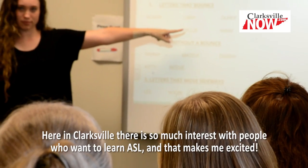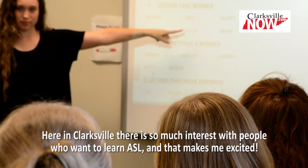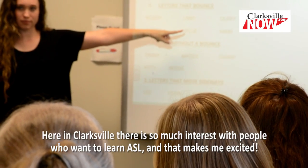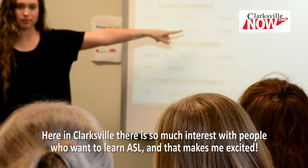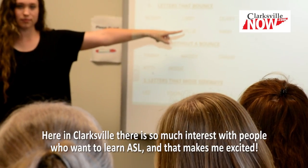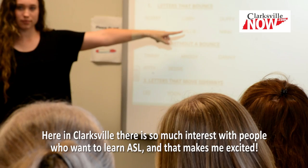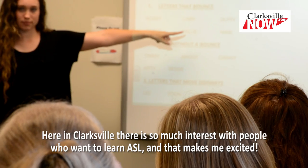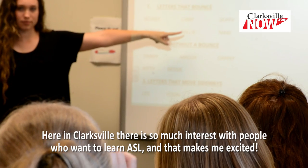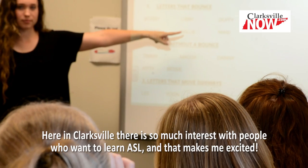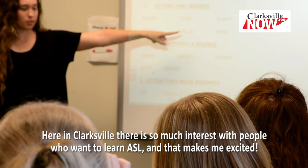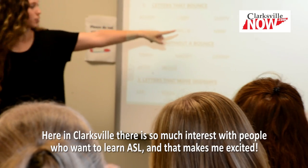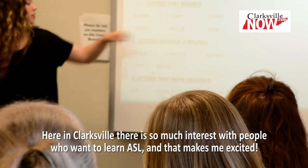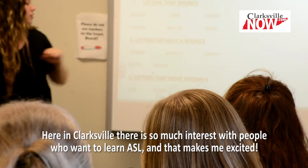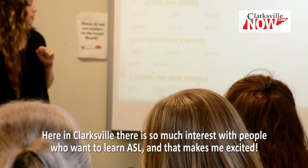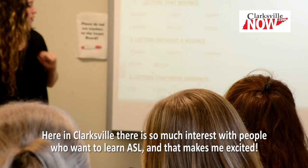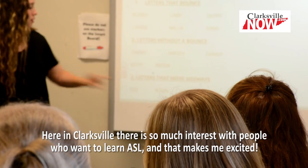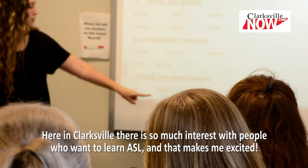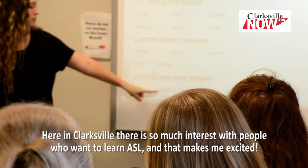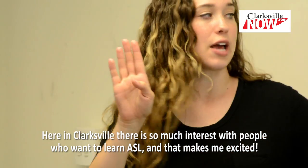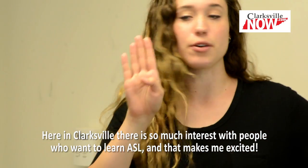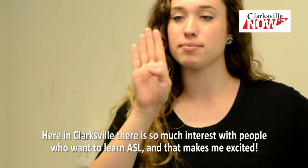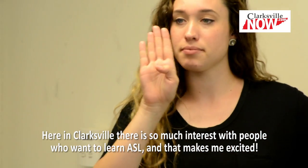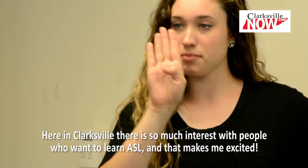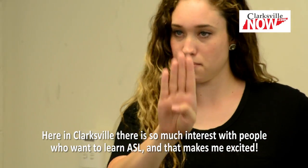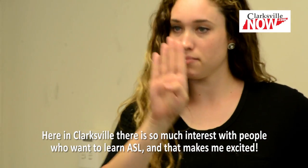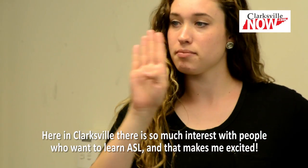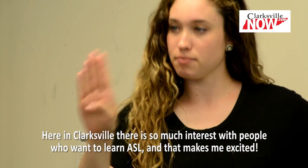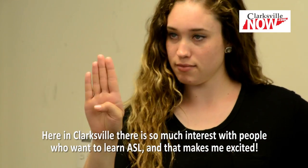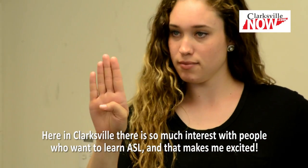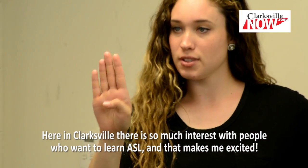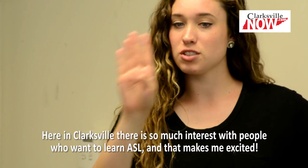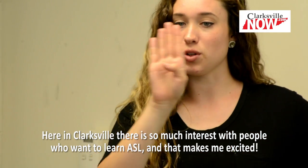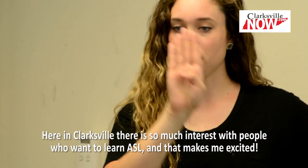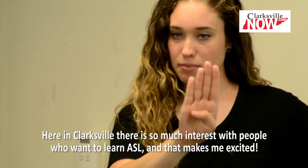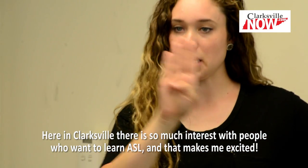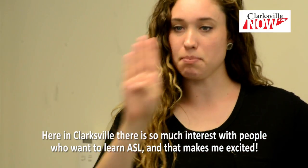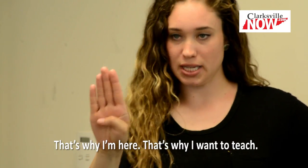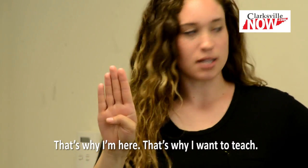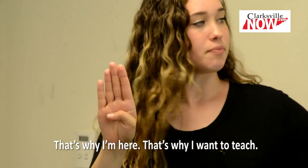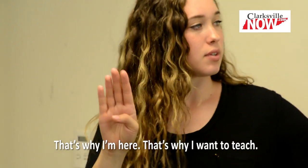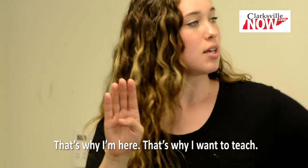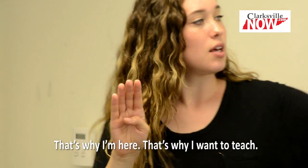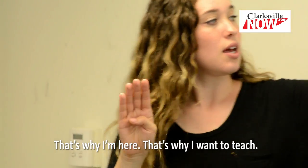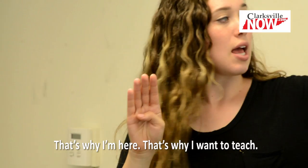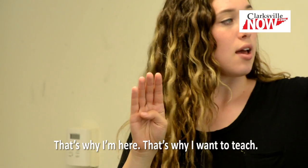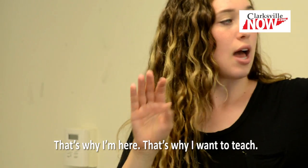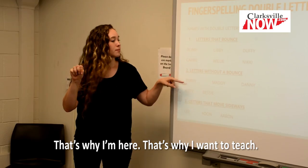Here in Clarksville, there's so much interest for people to learn ASL, and that makes me excited, so that's why I'm here. That's why